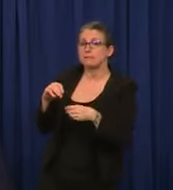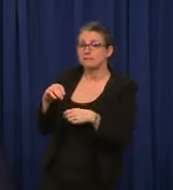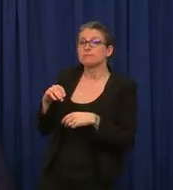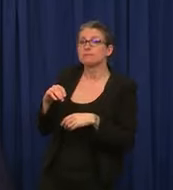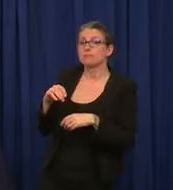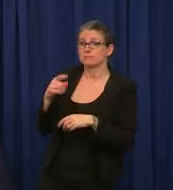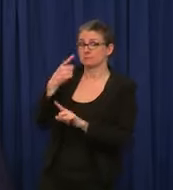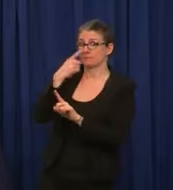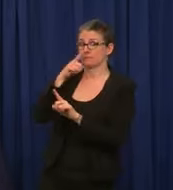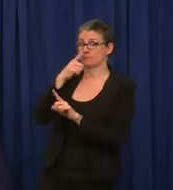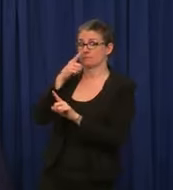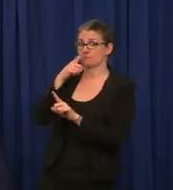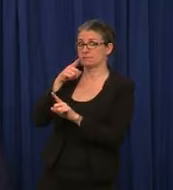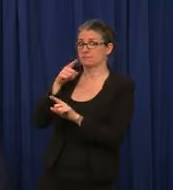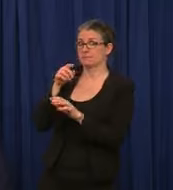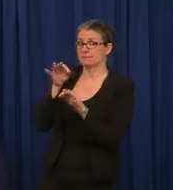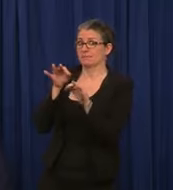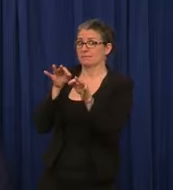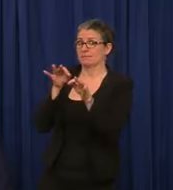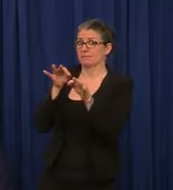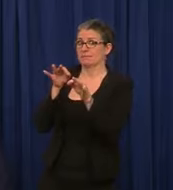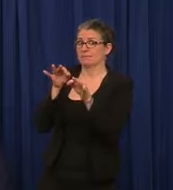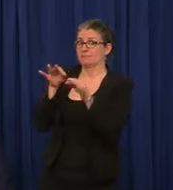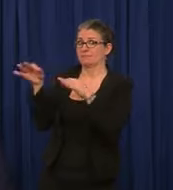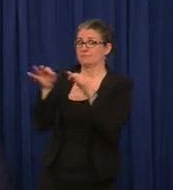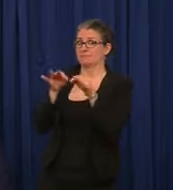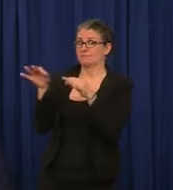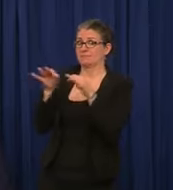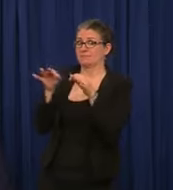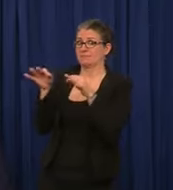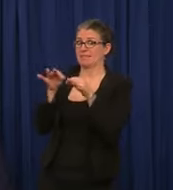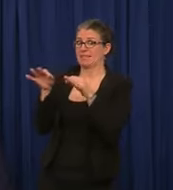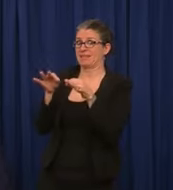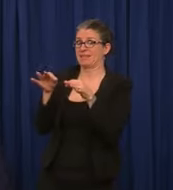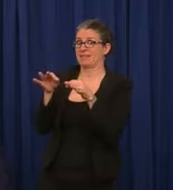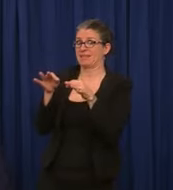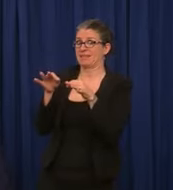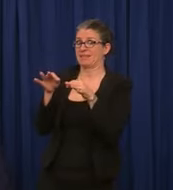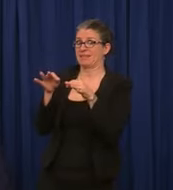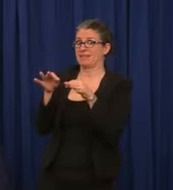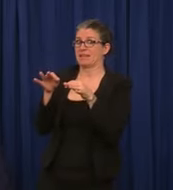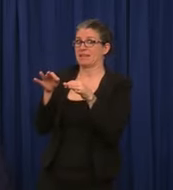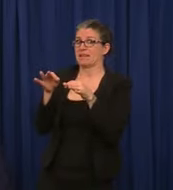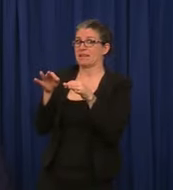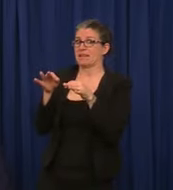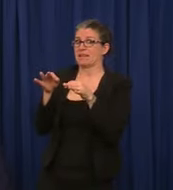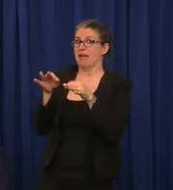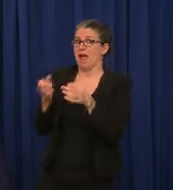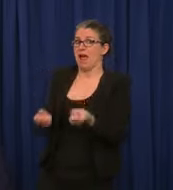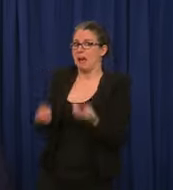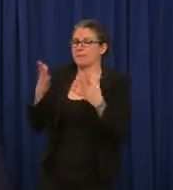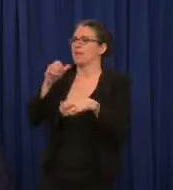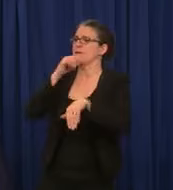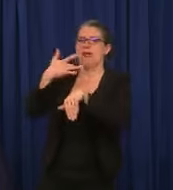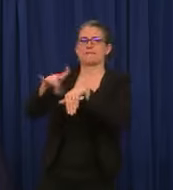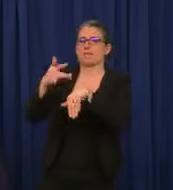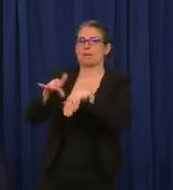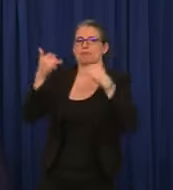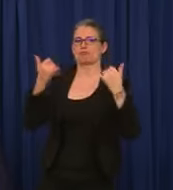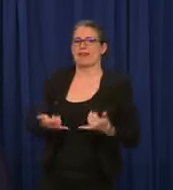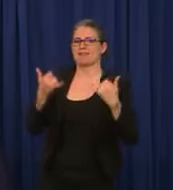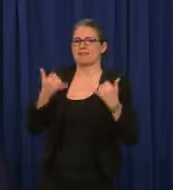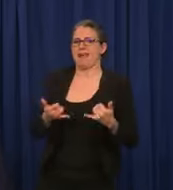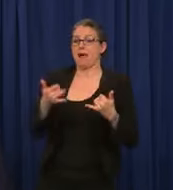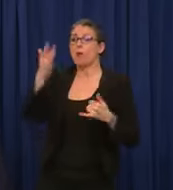to treat COVID-19 patients specifically? Great. So Megan's question is, of the beds and ICU beds that